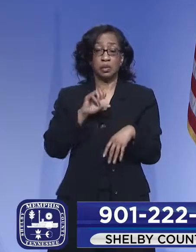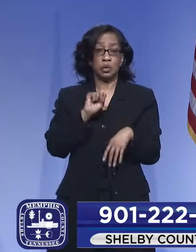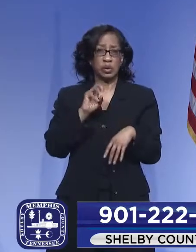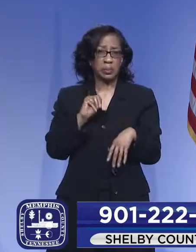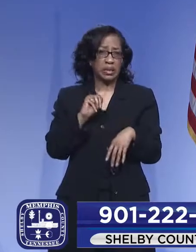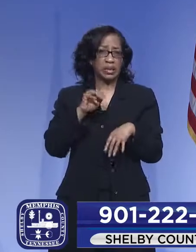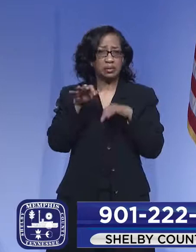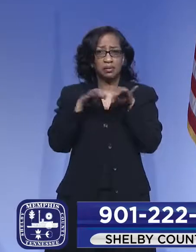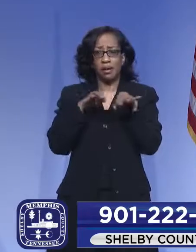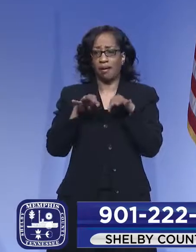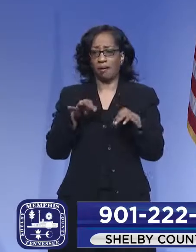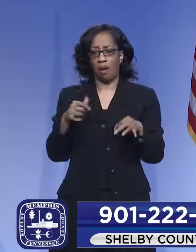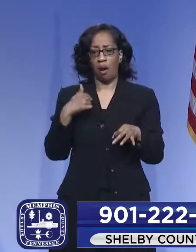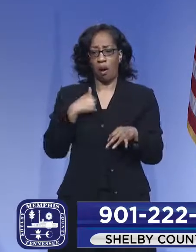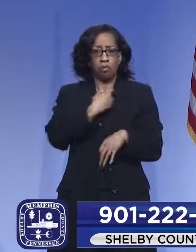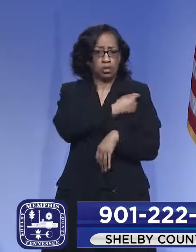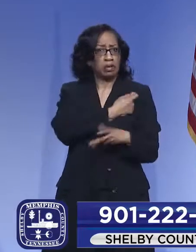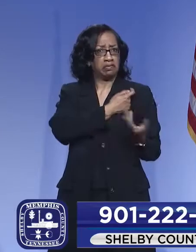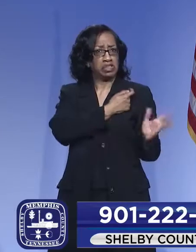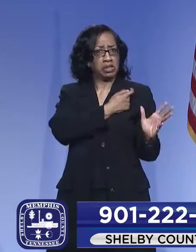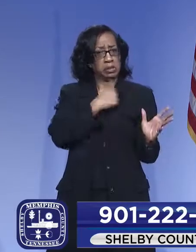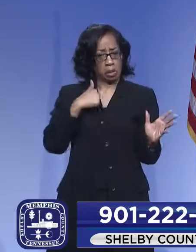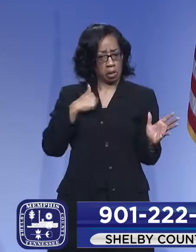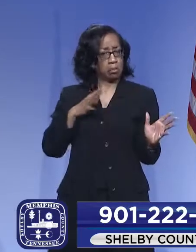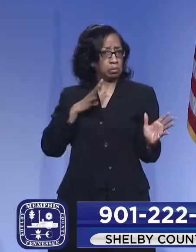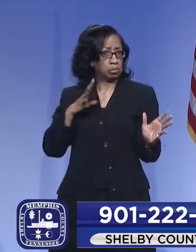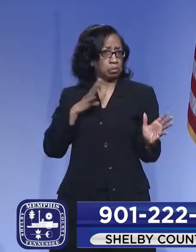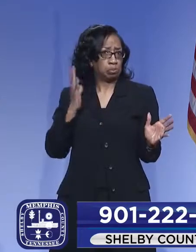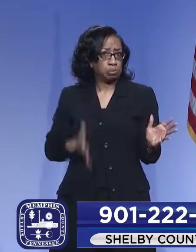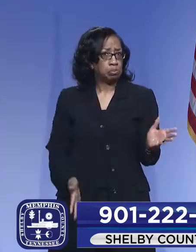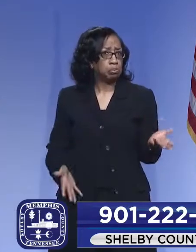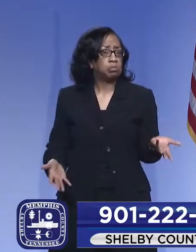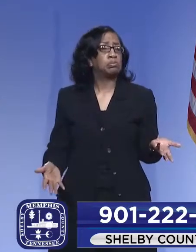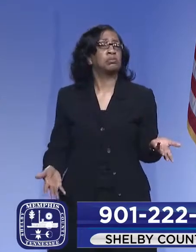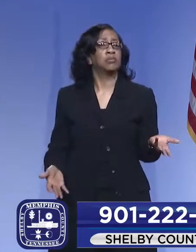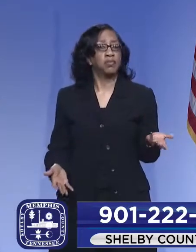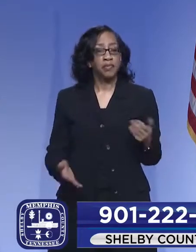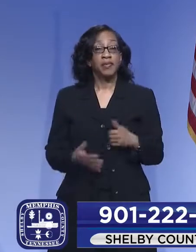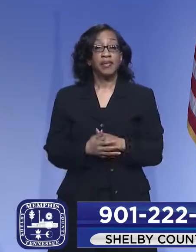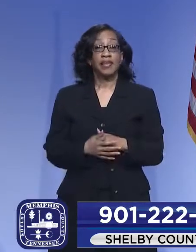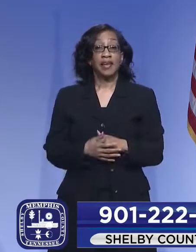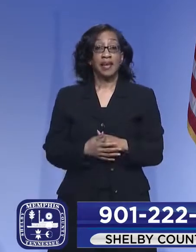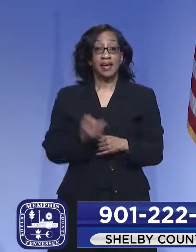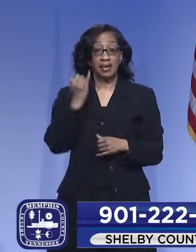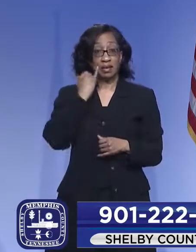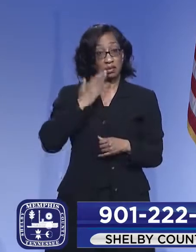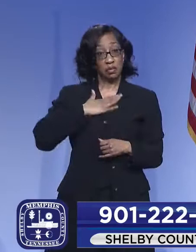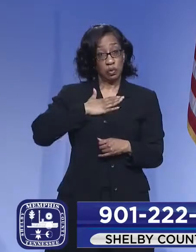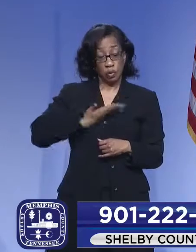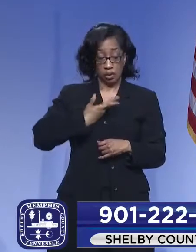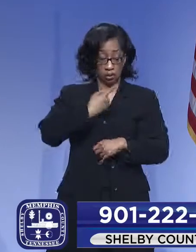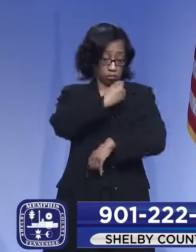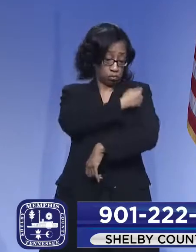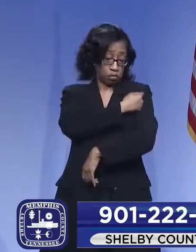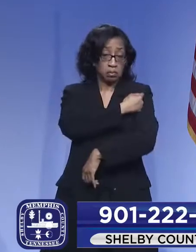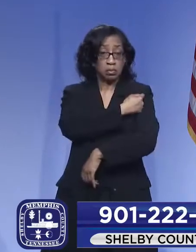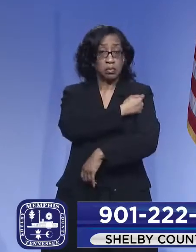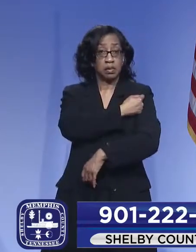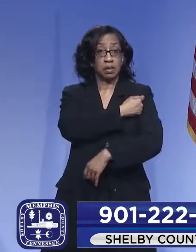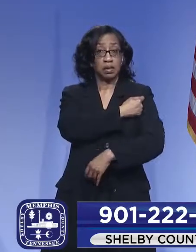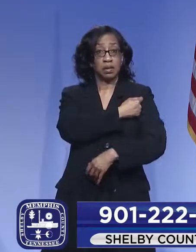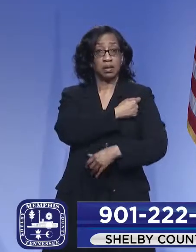right, is important. And we do need to engage all the people who have been willing to be vaccinated to help